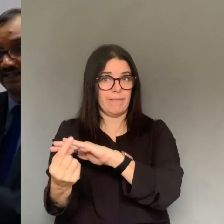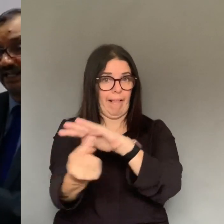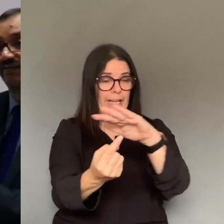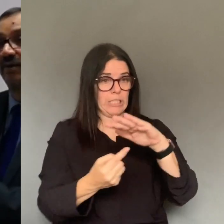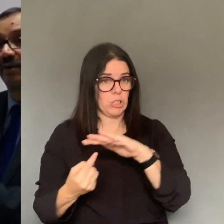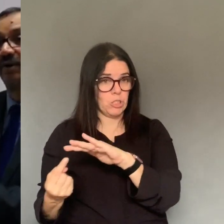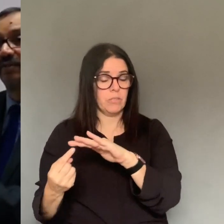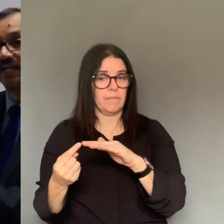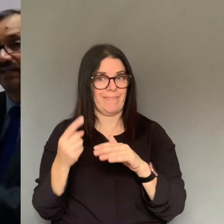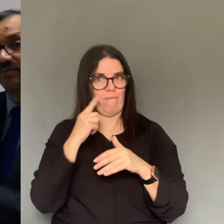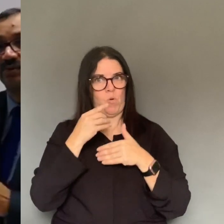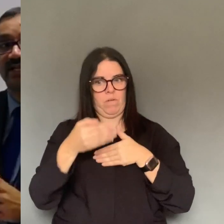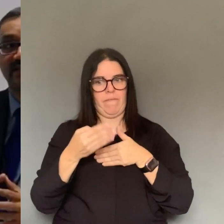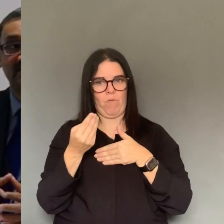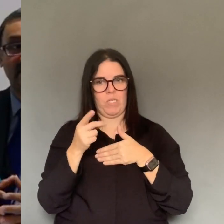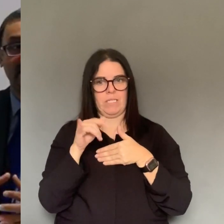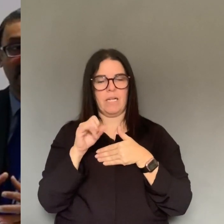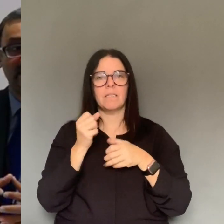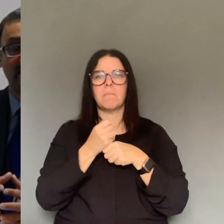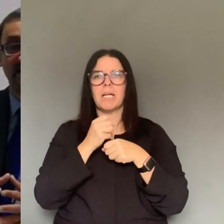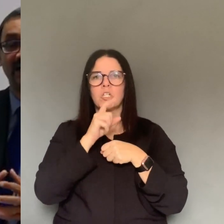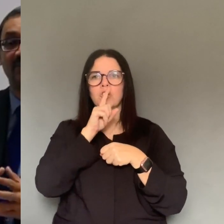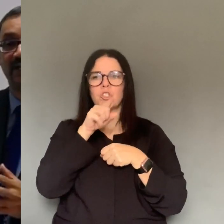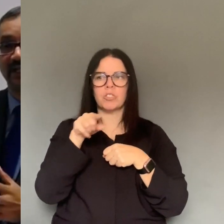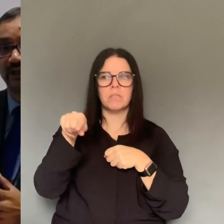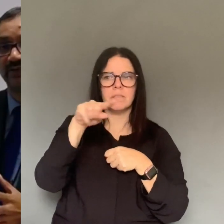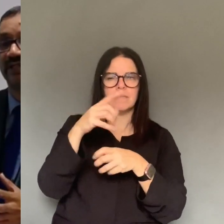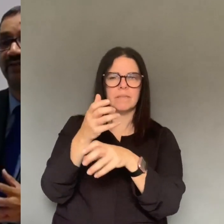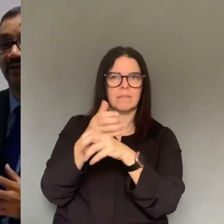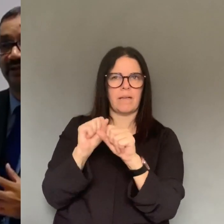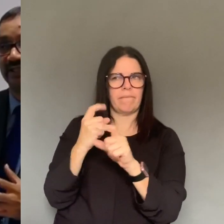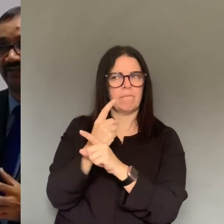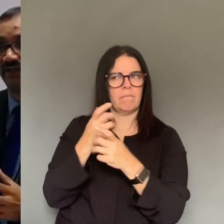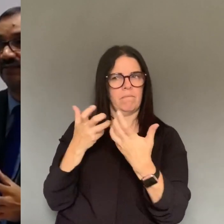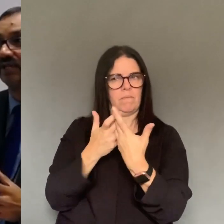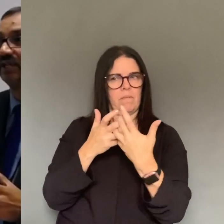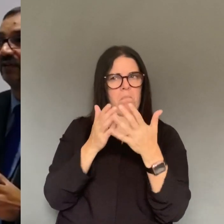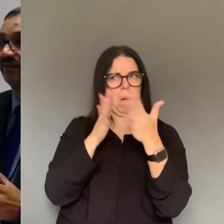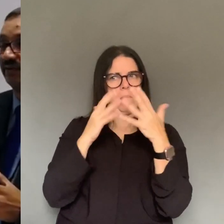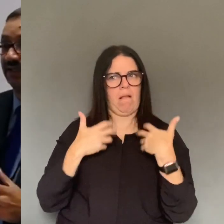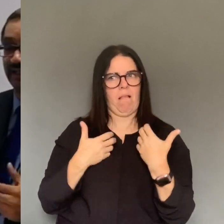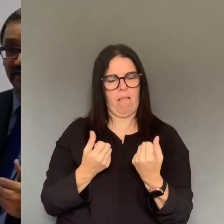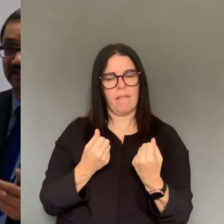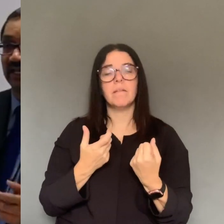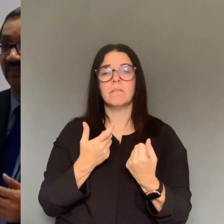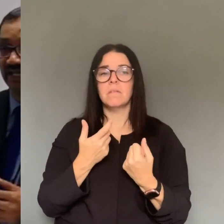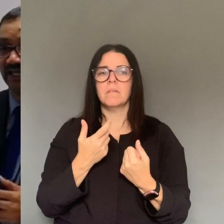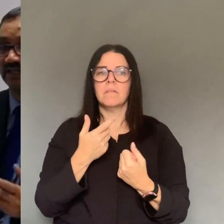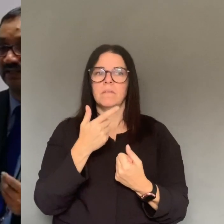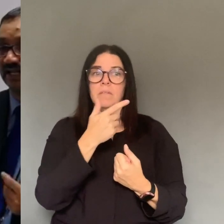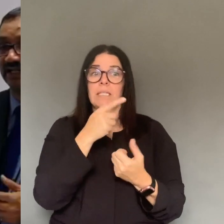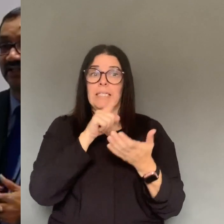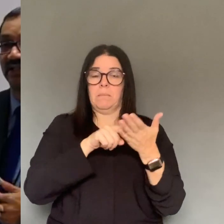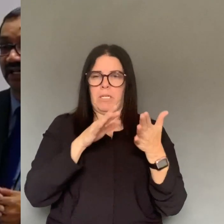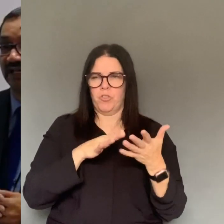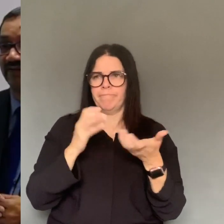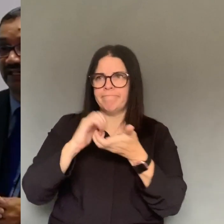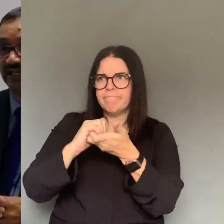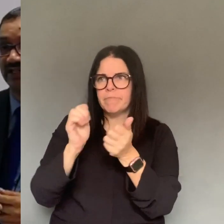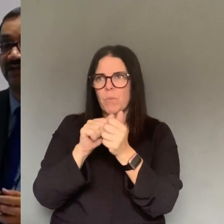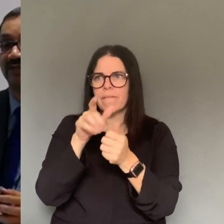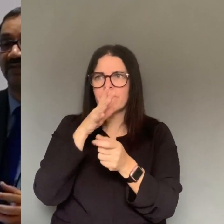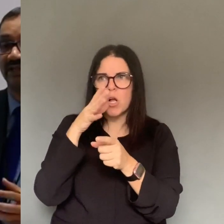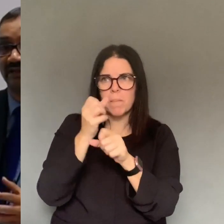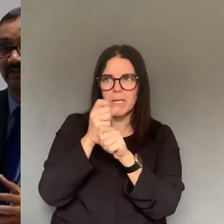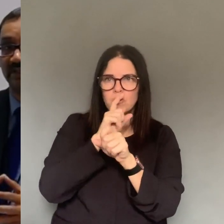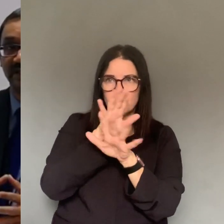is safe from a public health perspective, and they are working closely with all these farms for the same thing, is early identification.